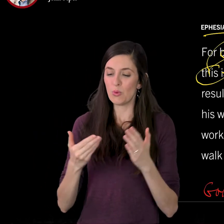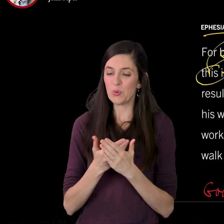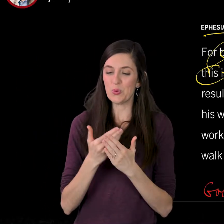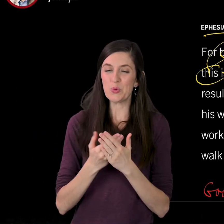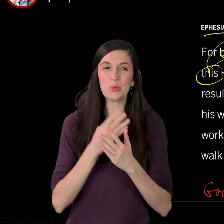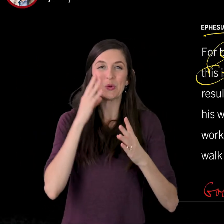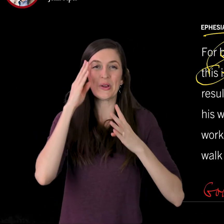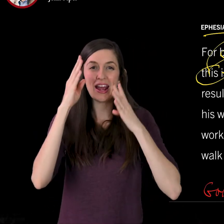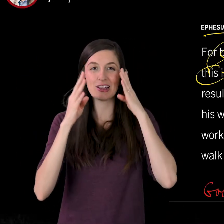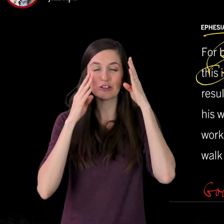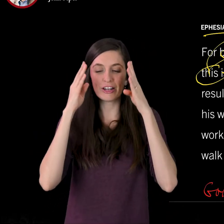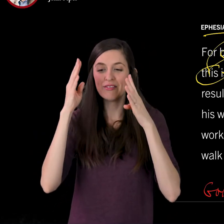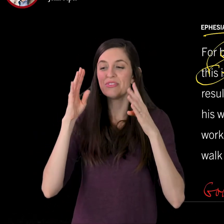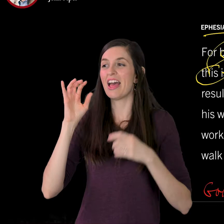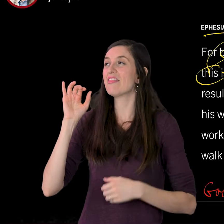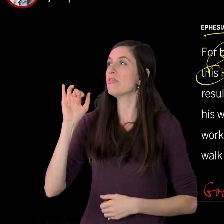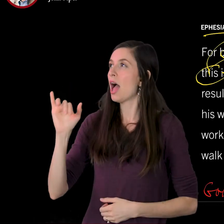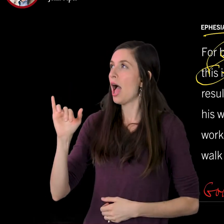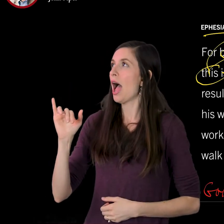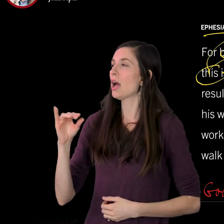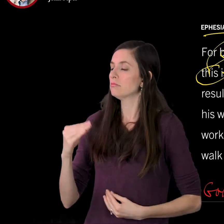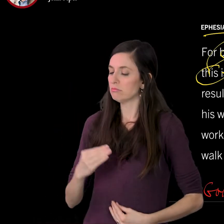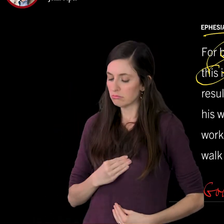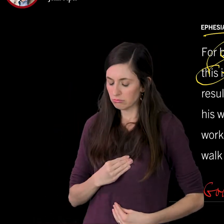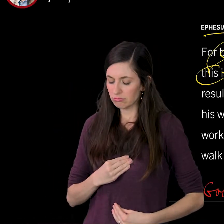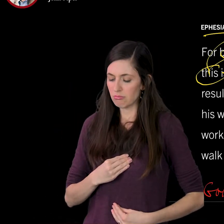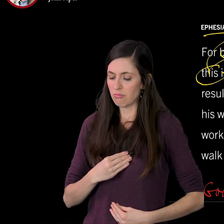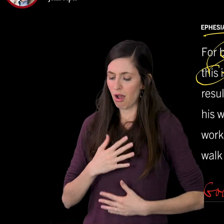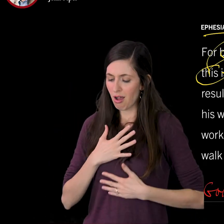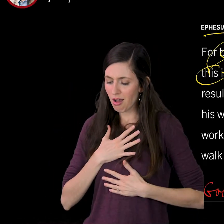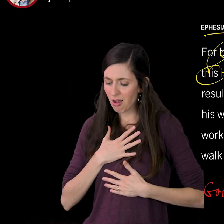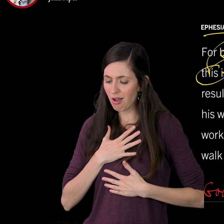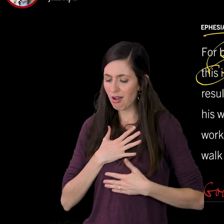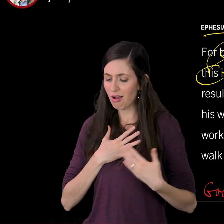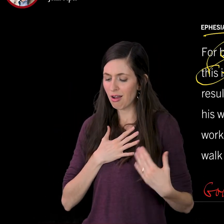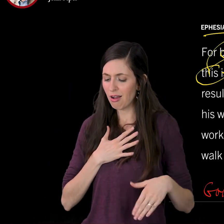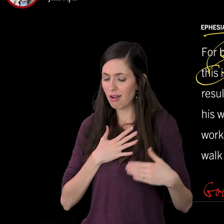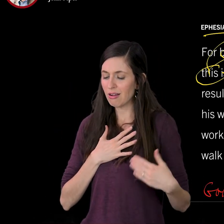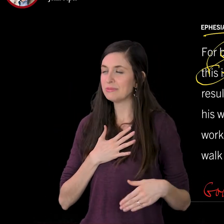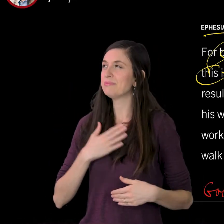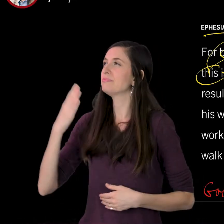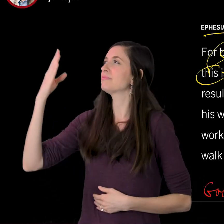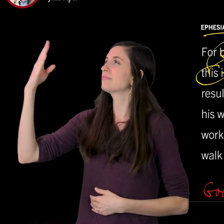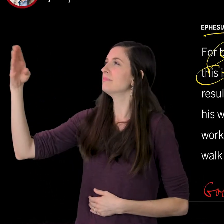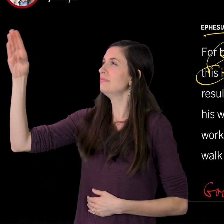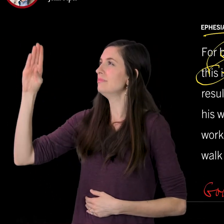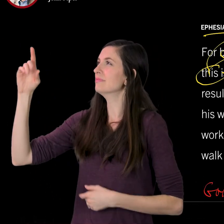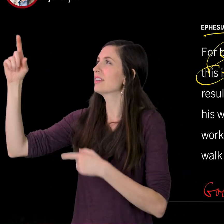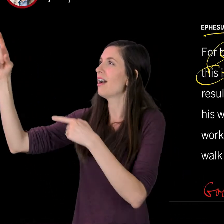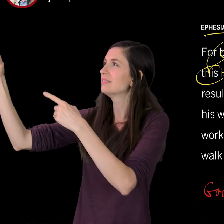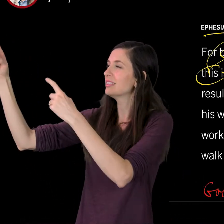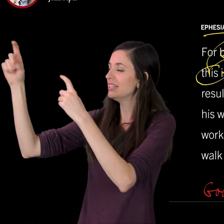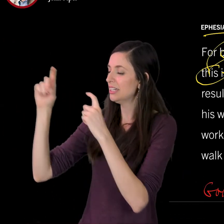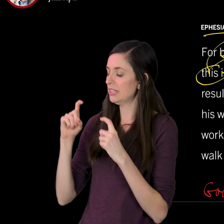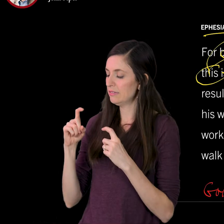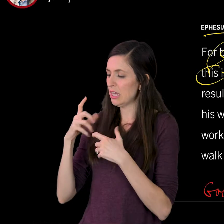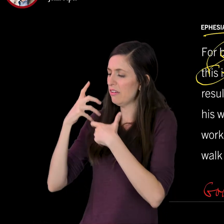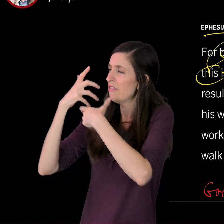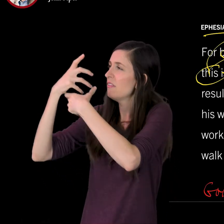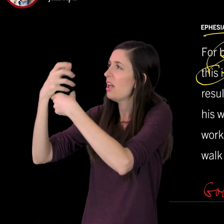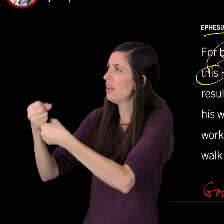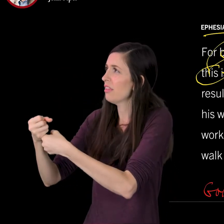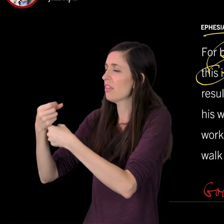creation which leads us to a gift of God which is faith and